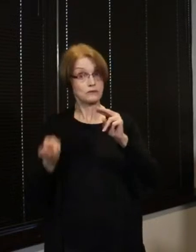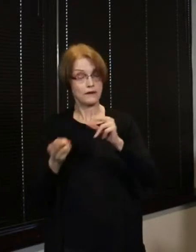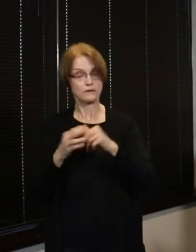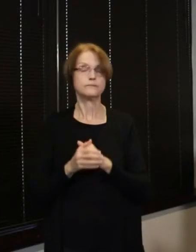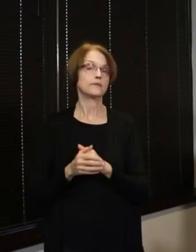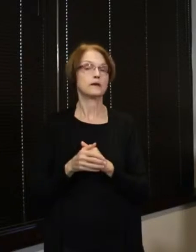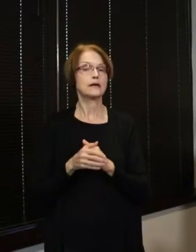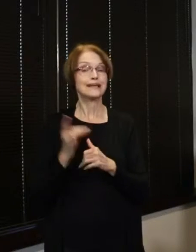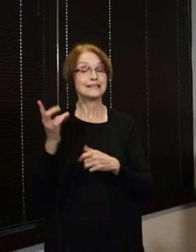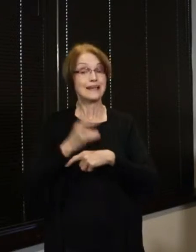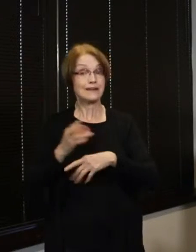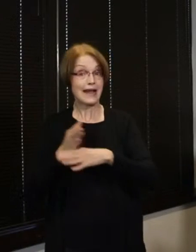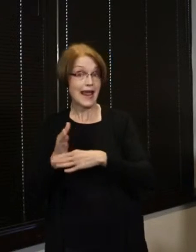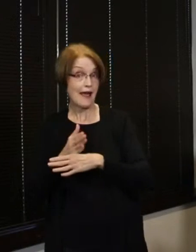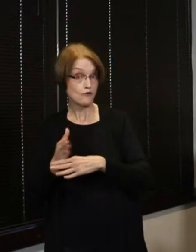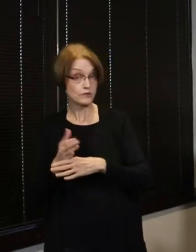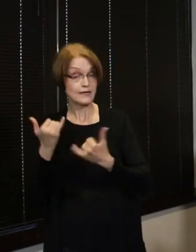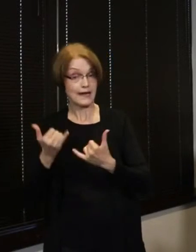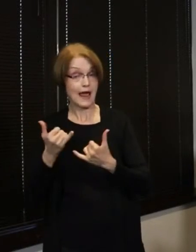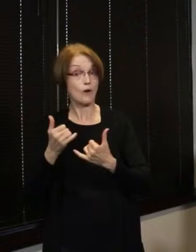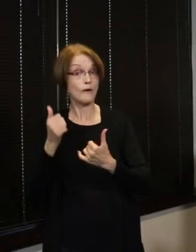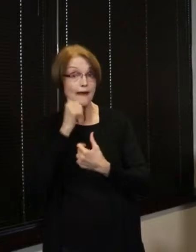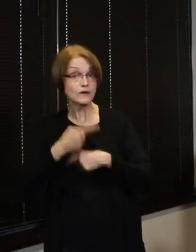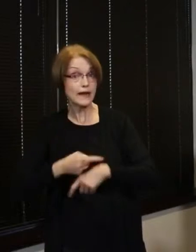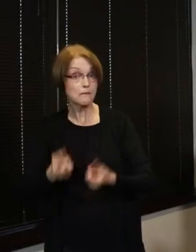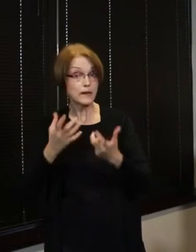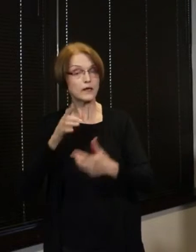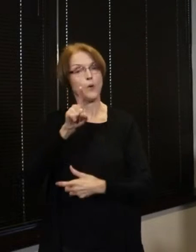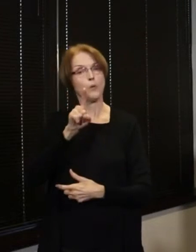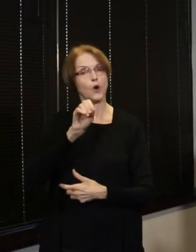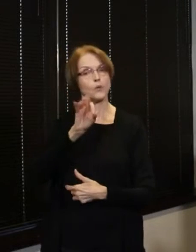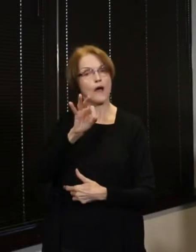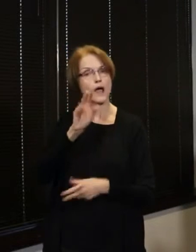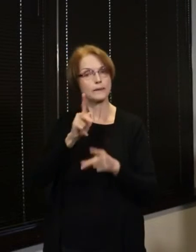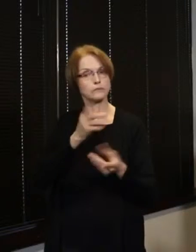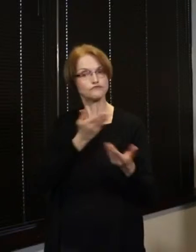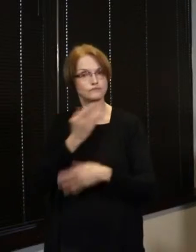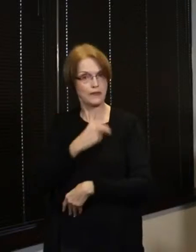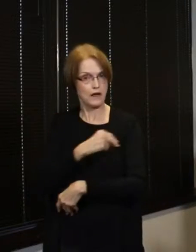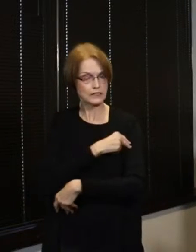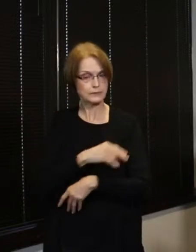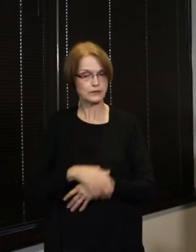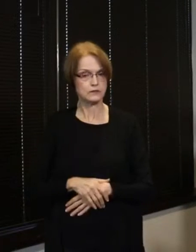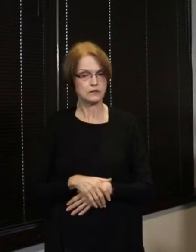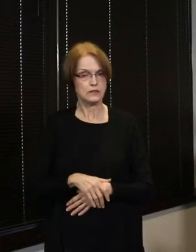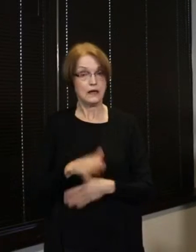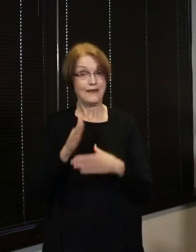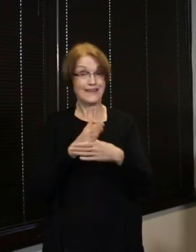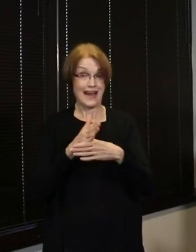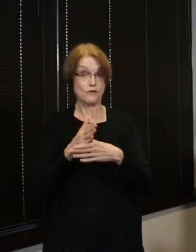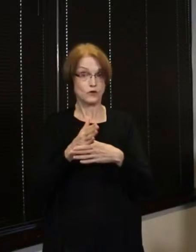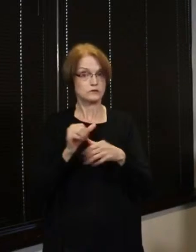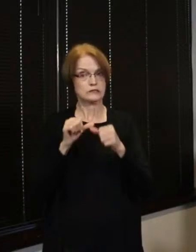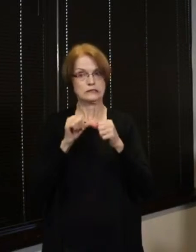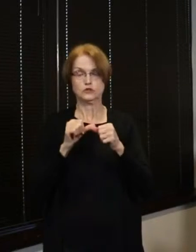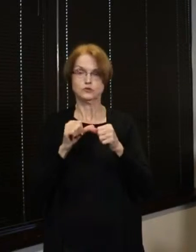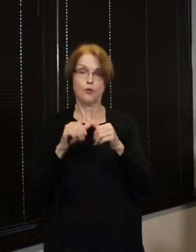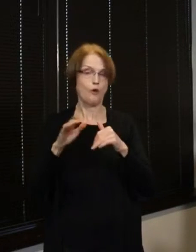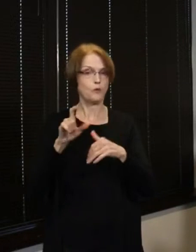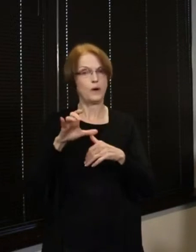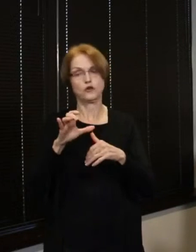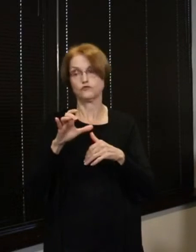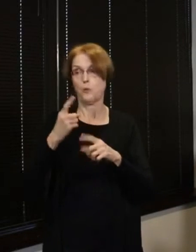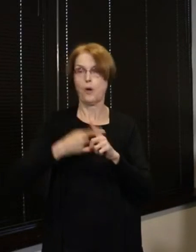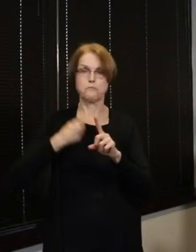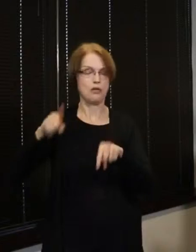rolling 7-day average is now at 109. Now remember, this average has continued to stay above 100 for well over a month now,